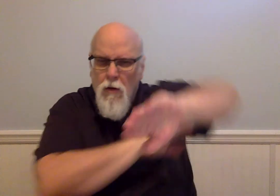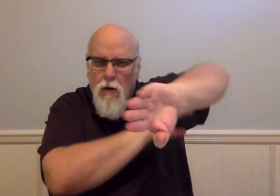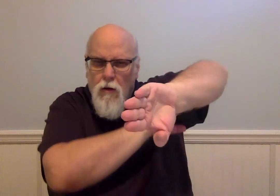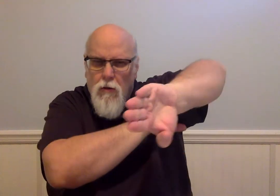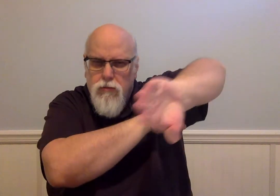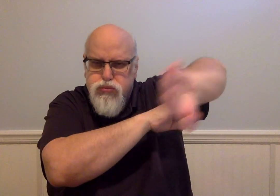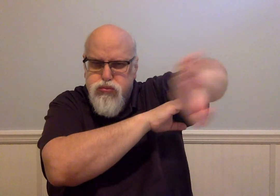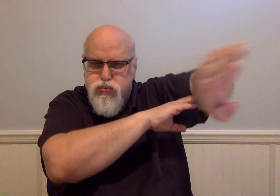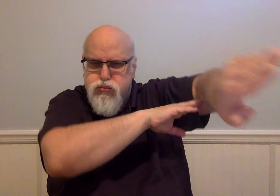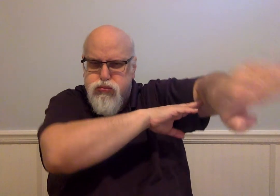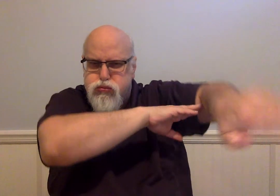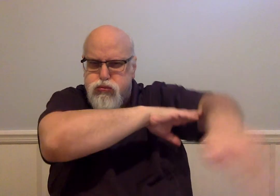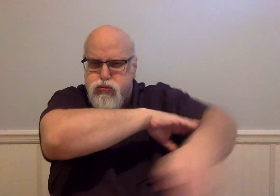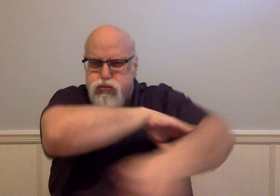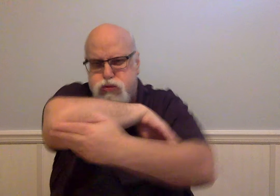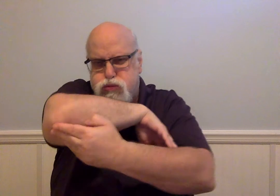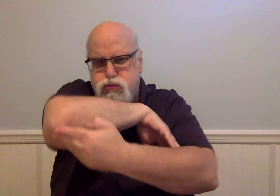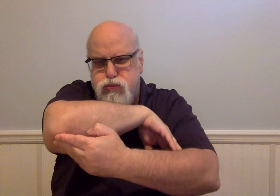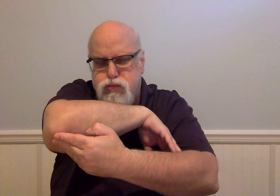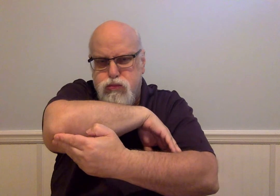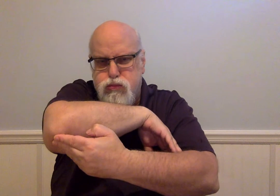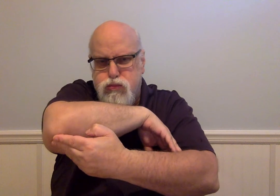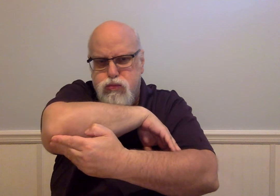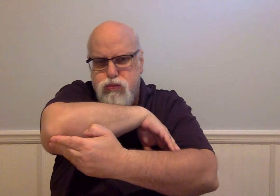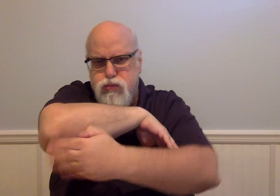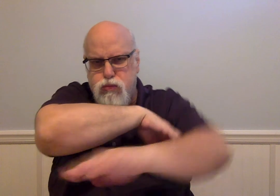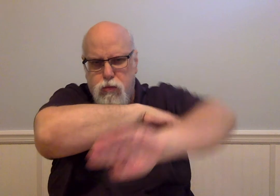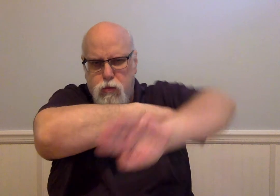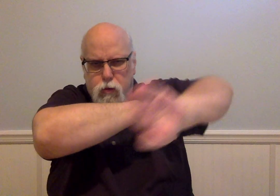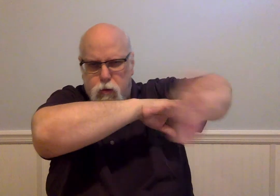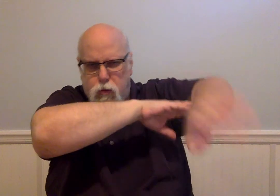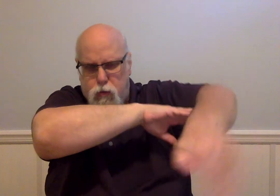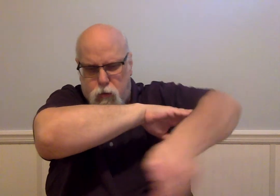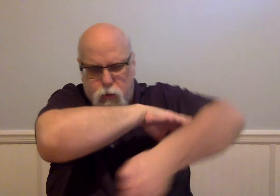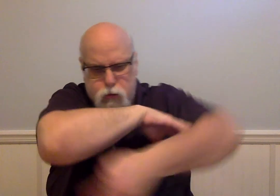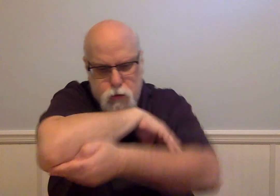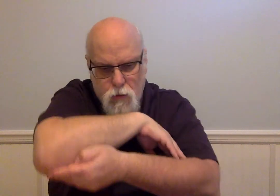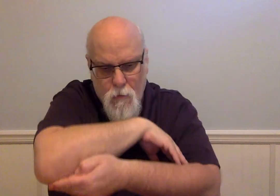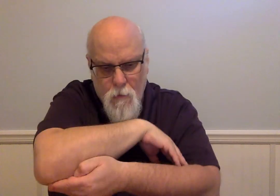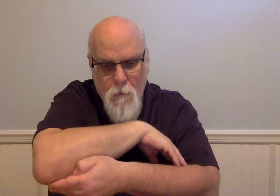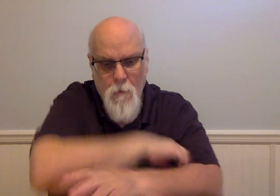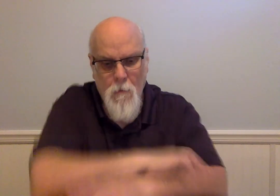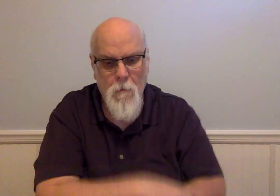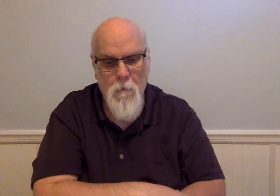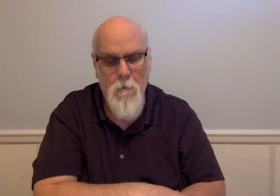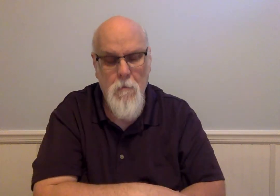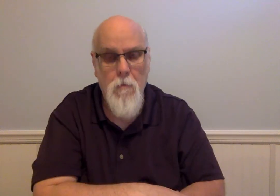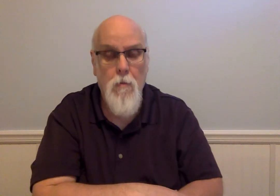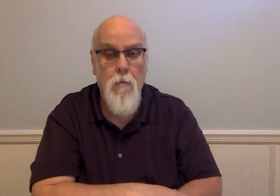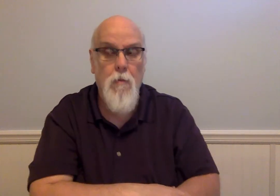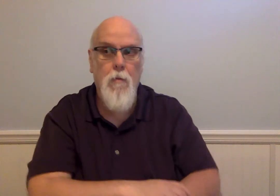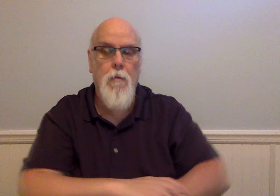PM. All night. So all night, you're including all of it.